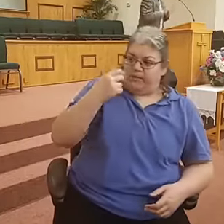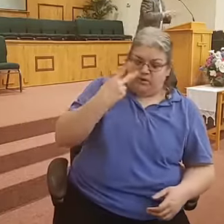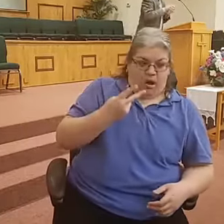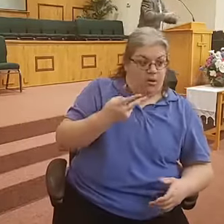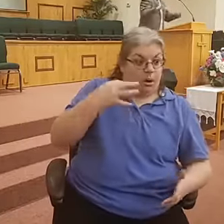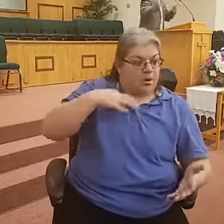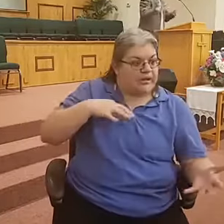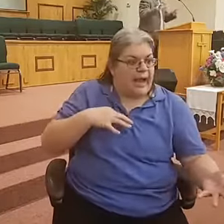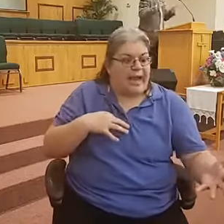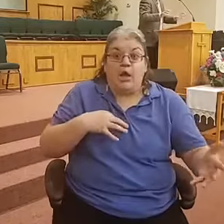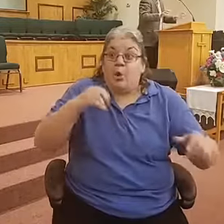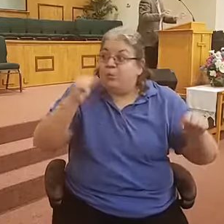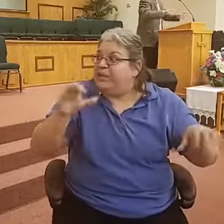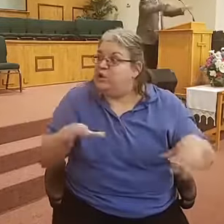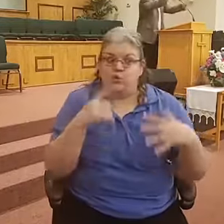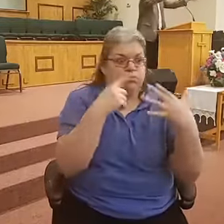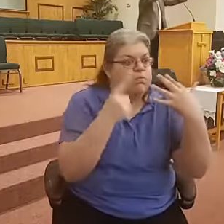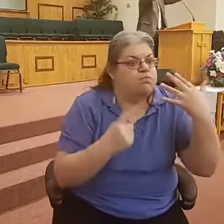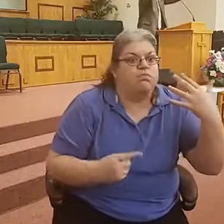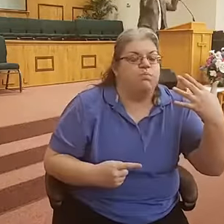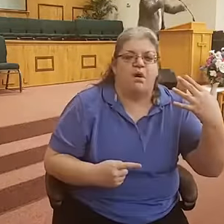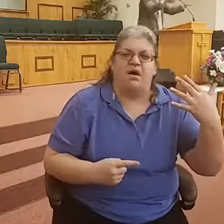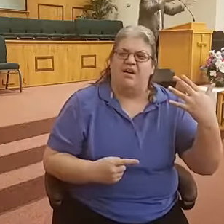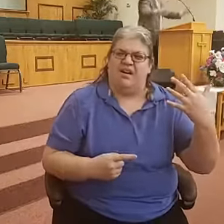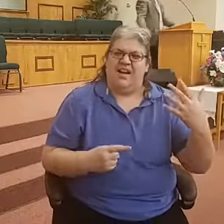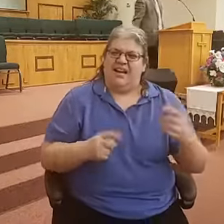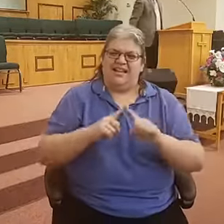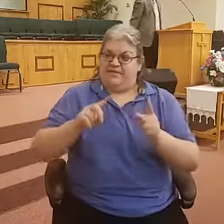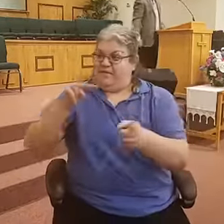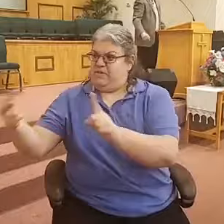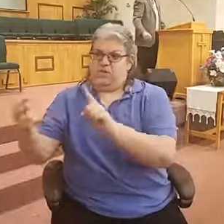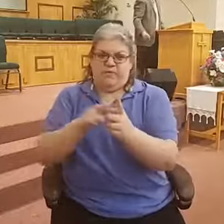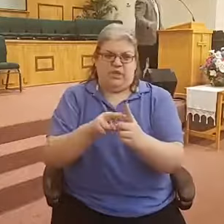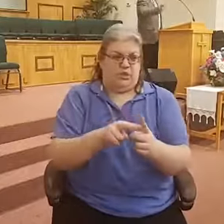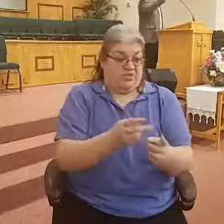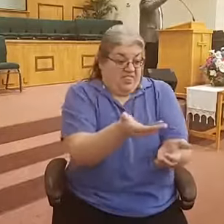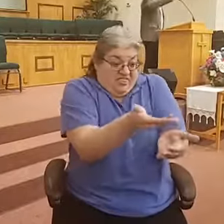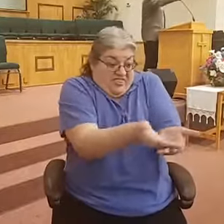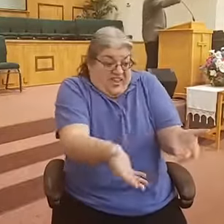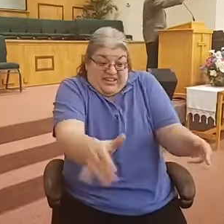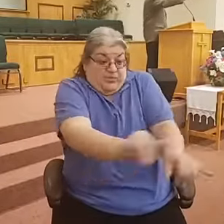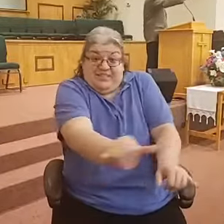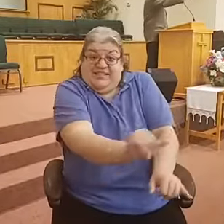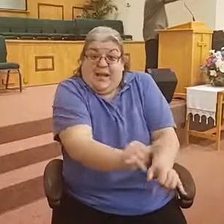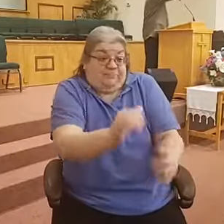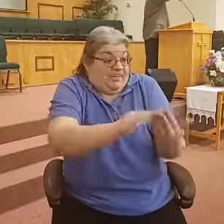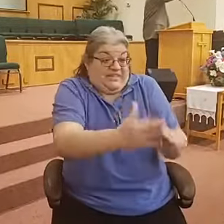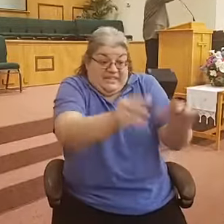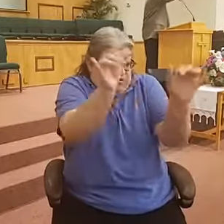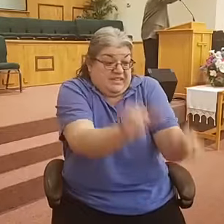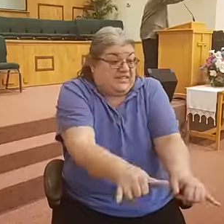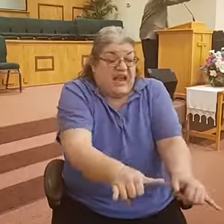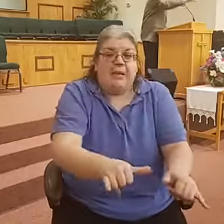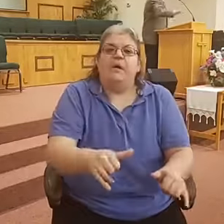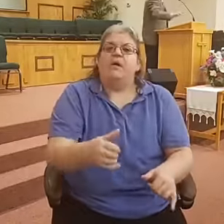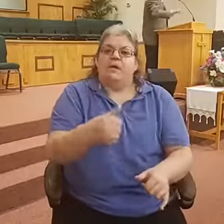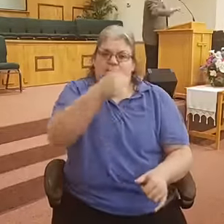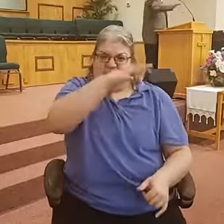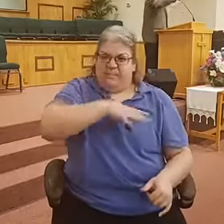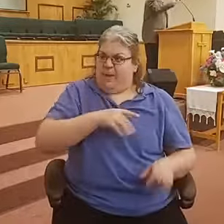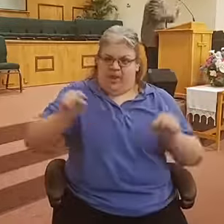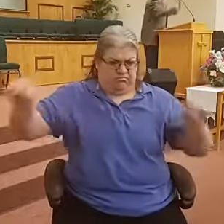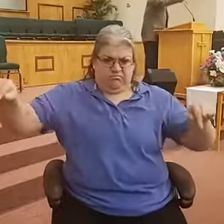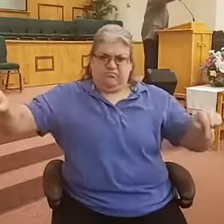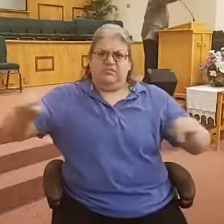men had two total different views of the same thing. And there are people right now who are stuck at